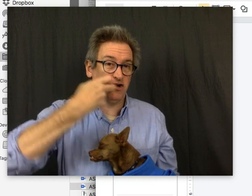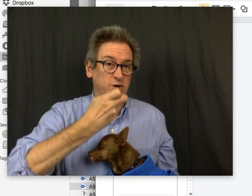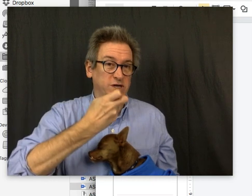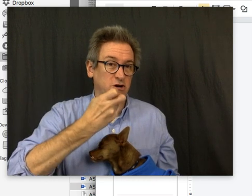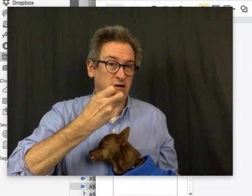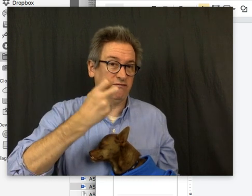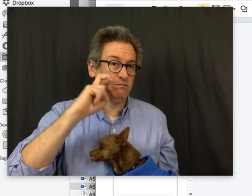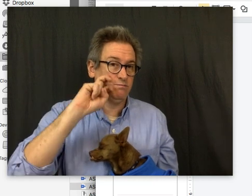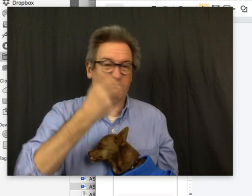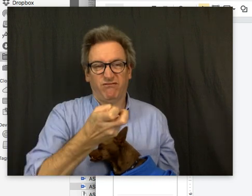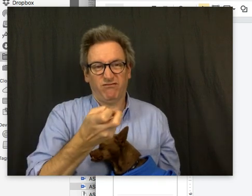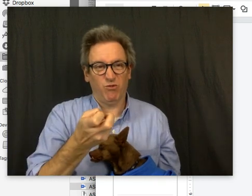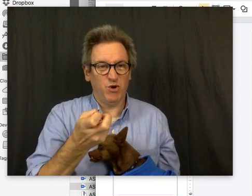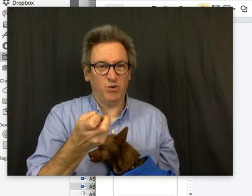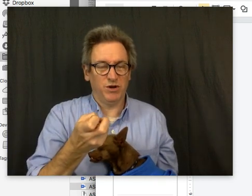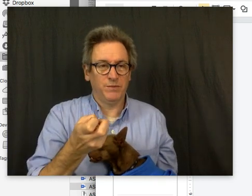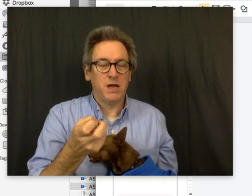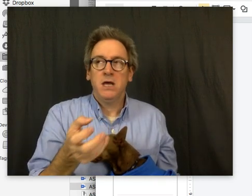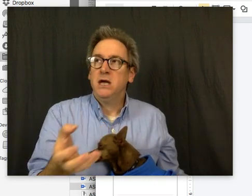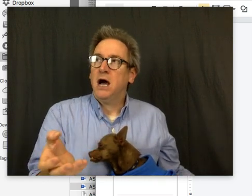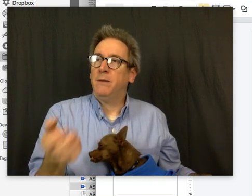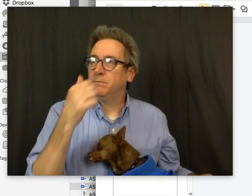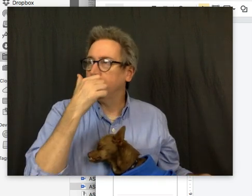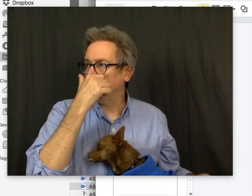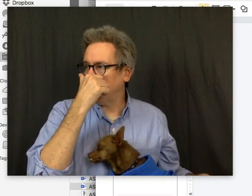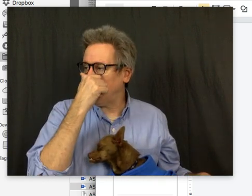chin and twist off.